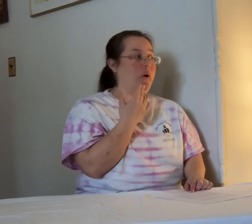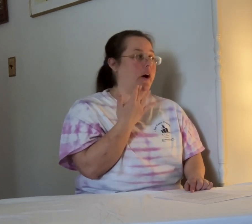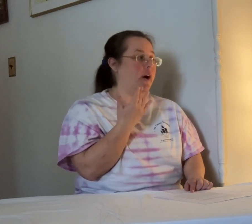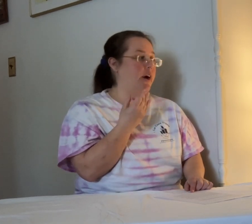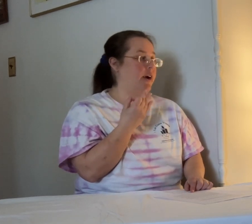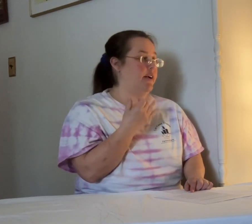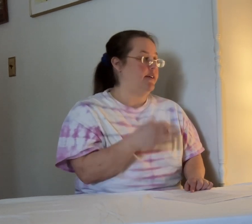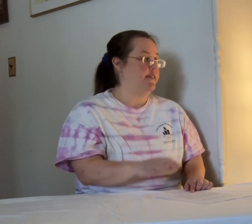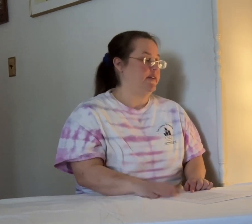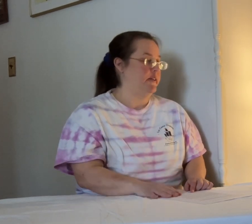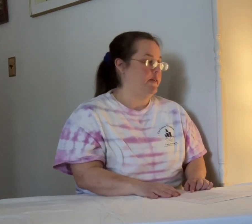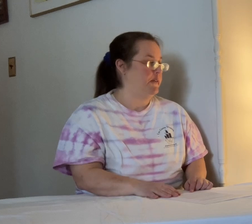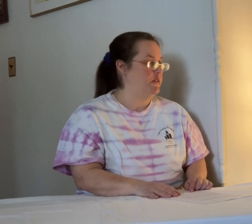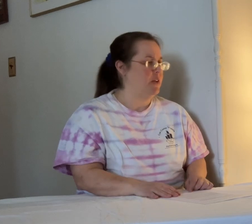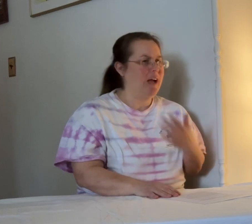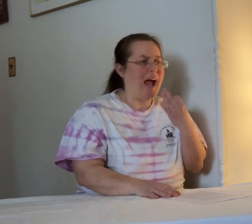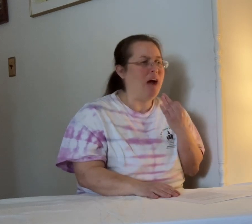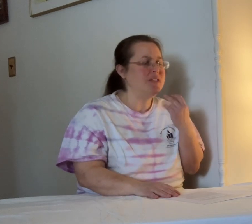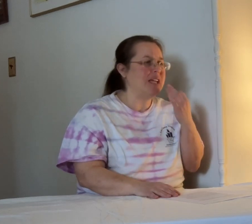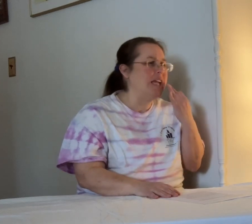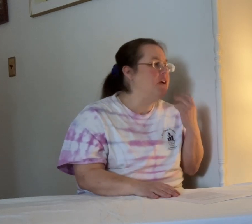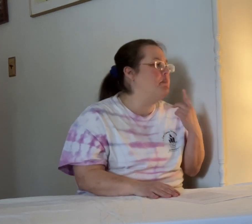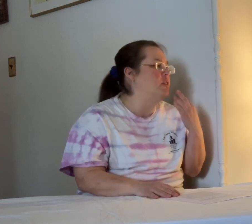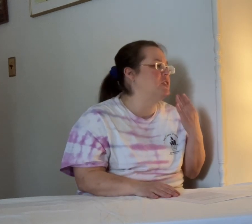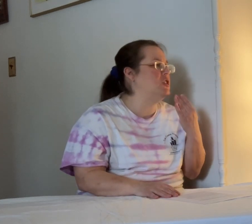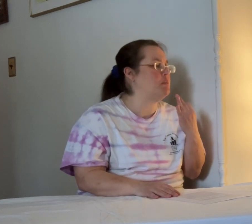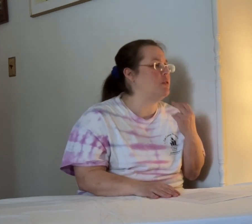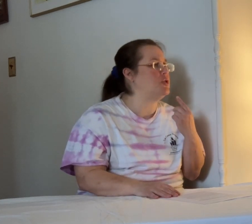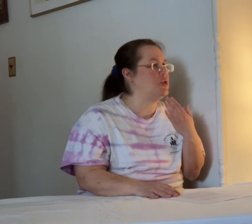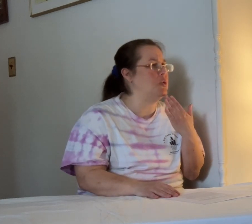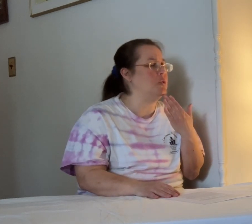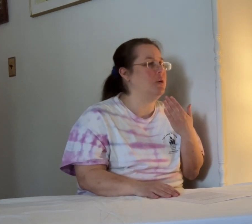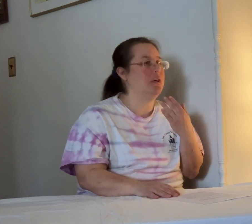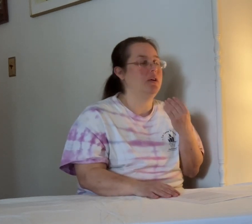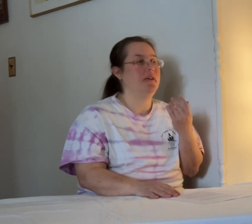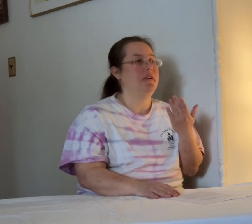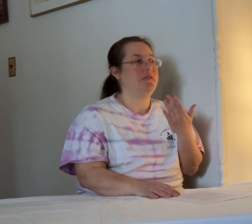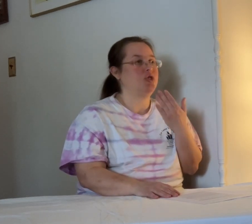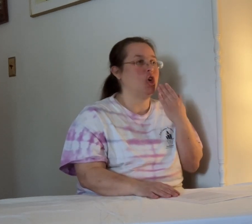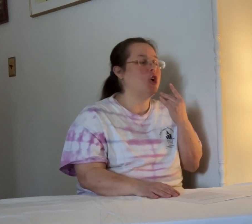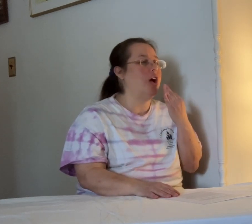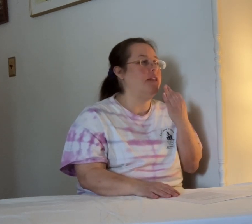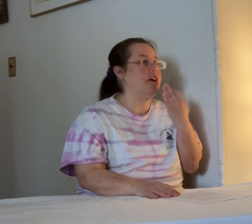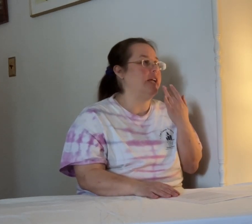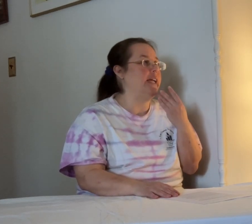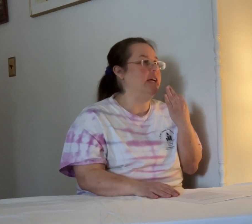more. How is a hearing person supposed to turn on their